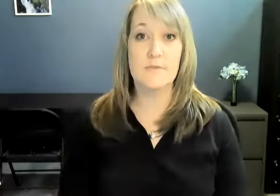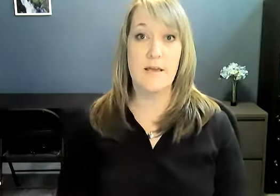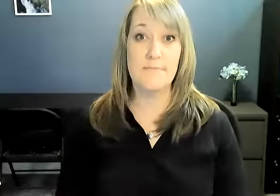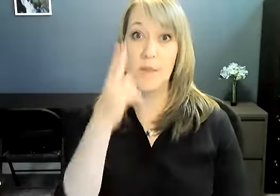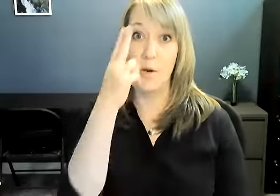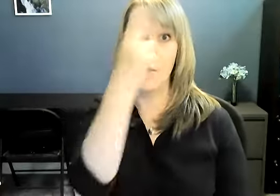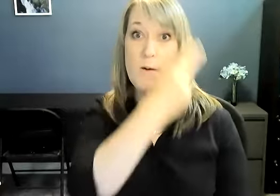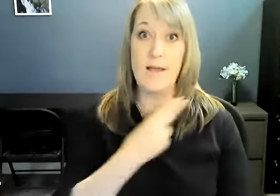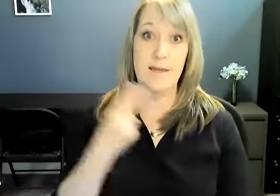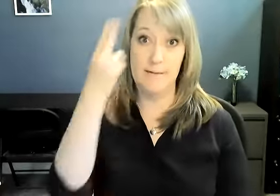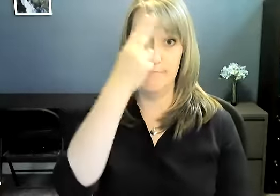Okay, Hawaii.